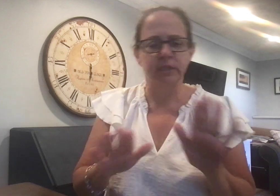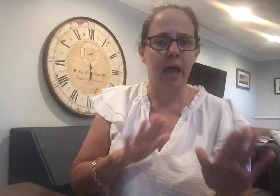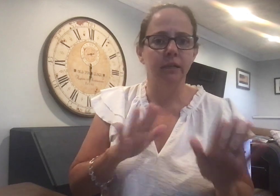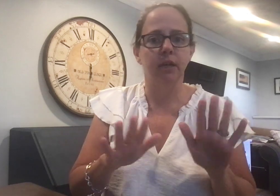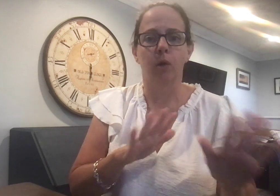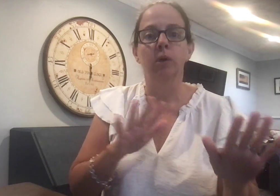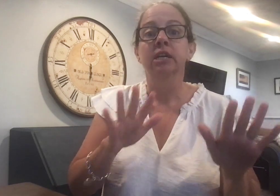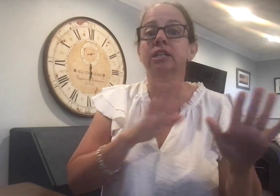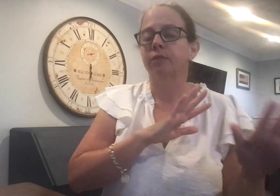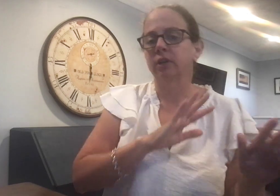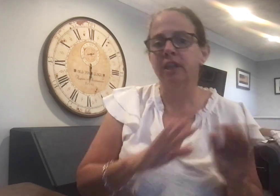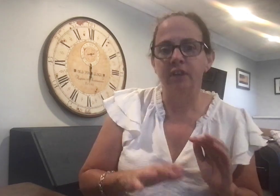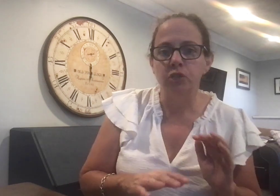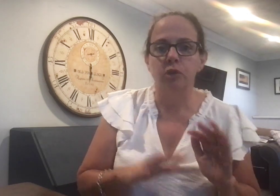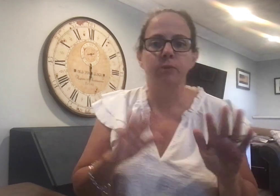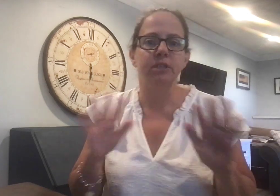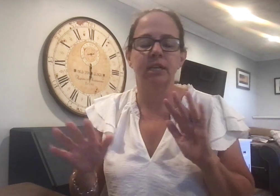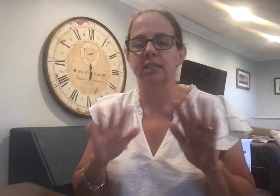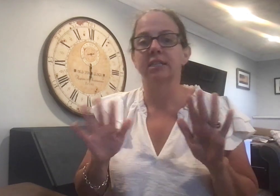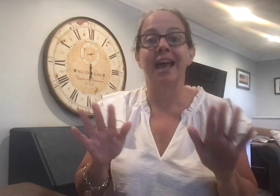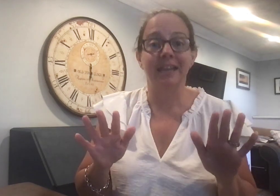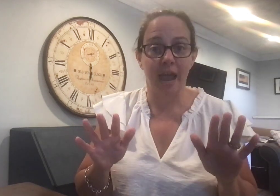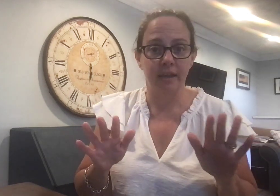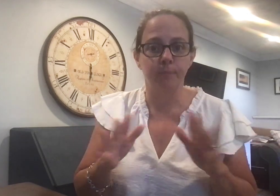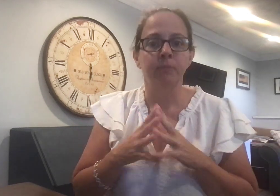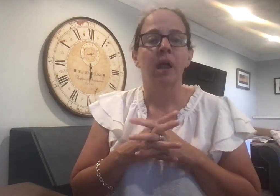got, different living circumstances. I get it.